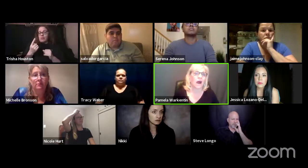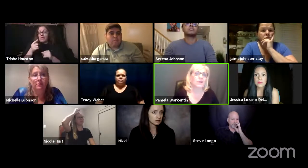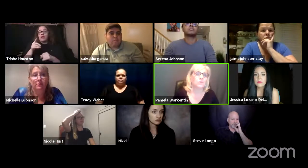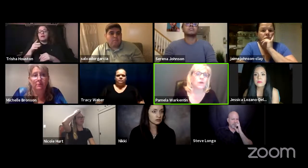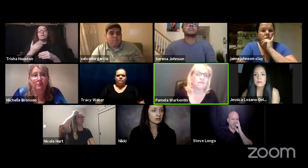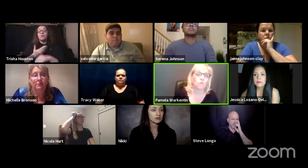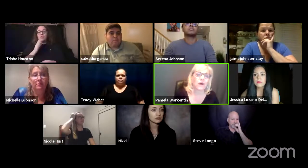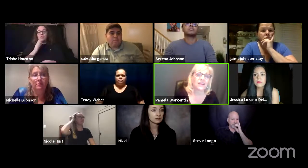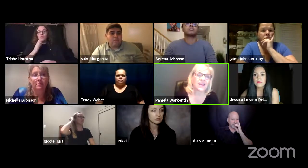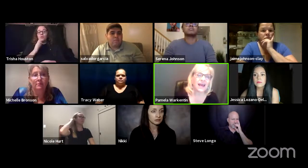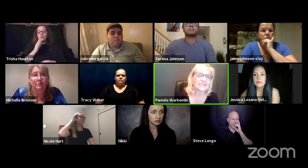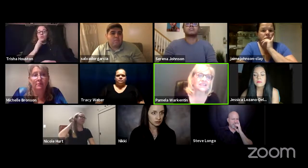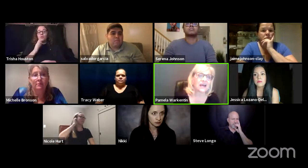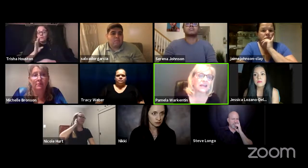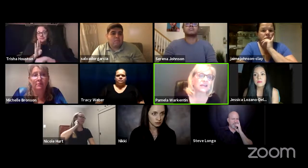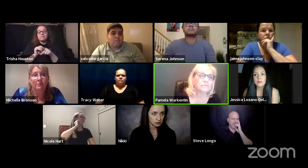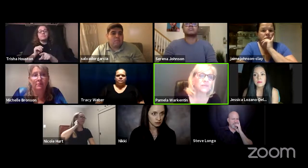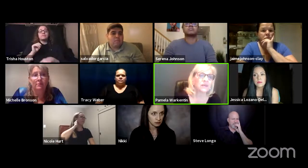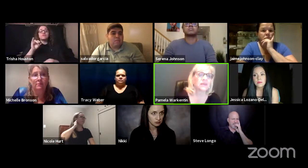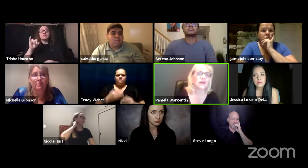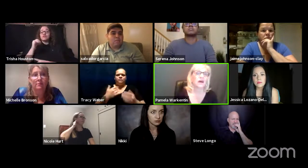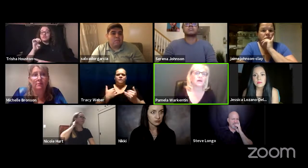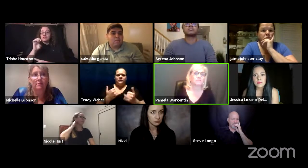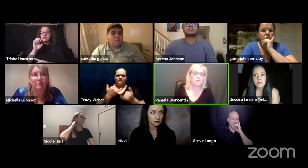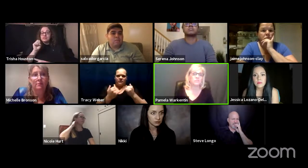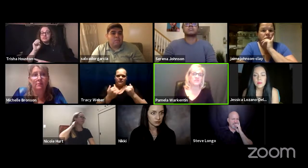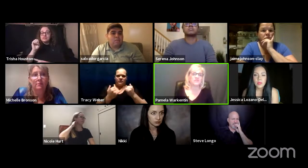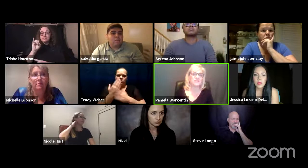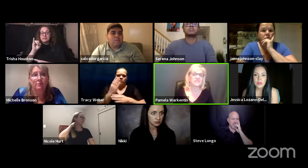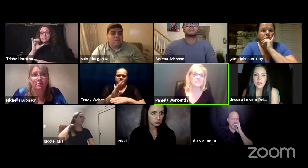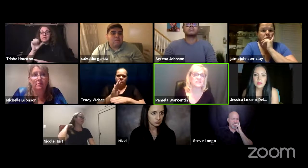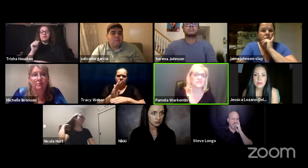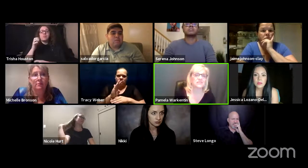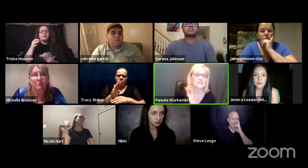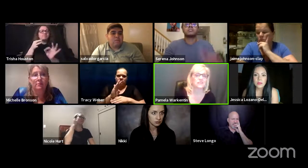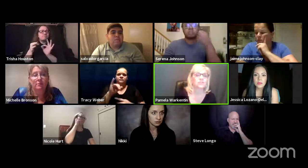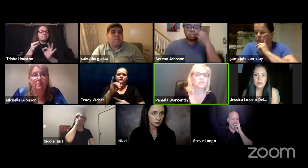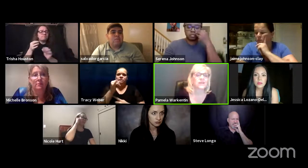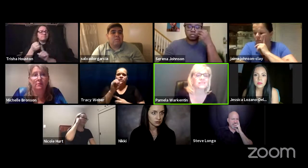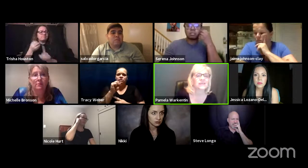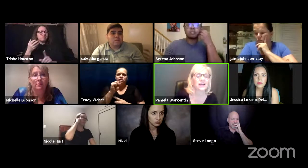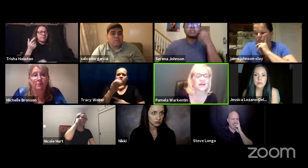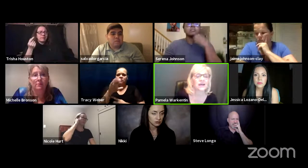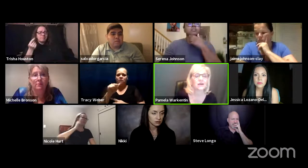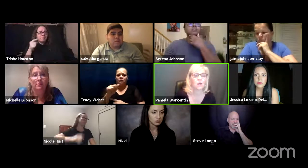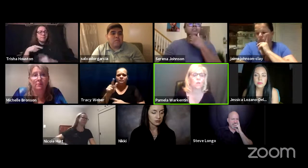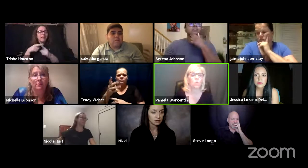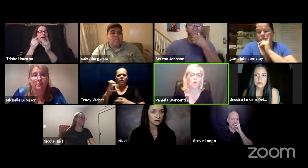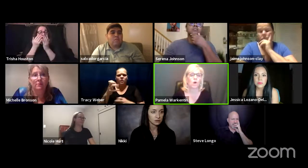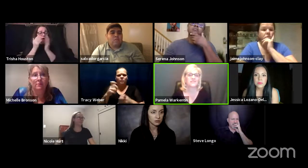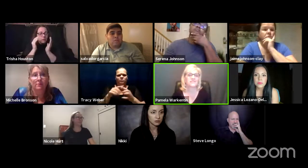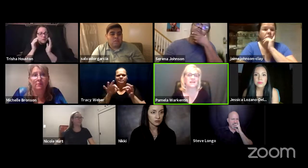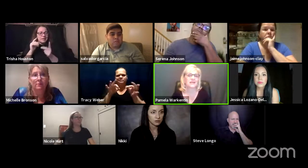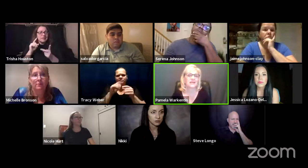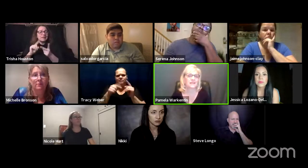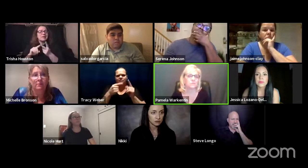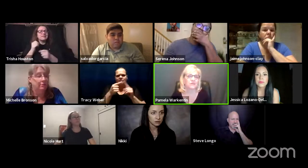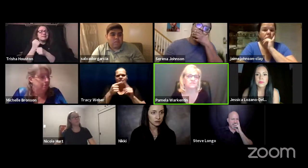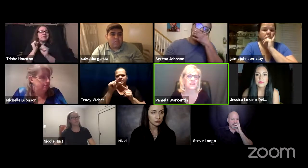I do have one last item of new business. Jessica wanted to take a little bit of